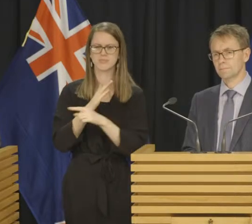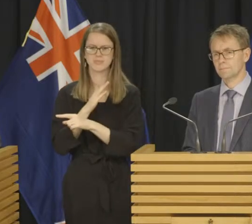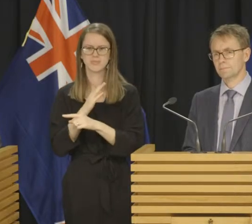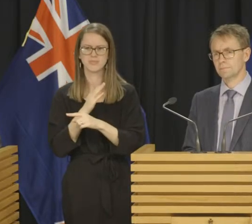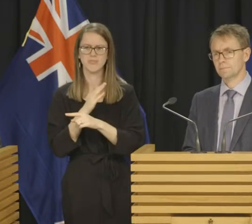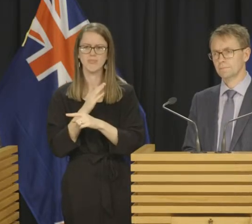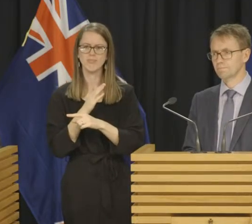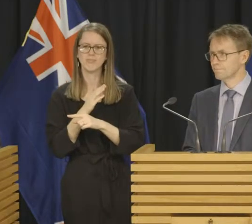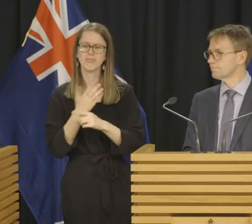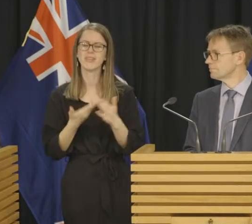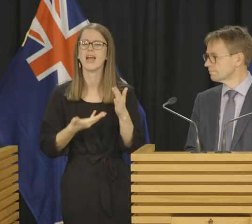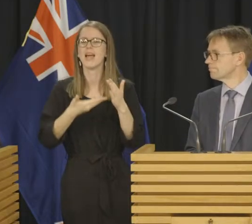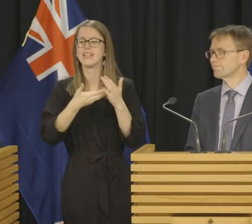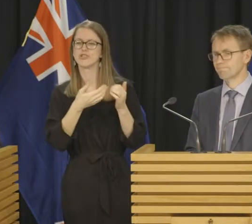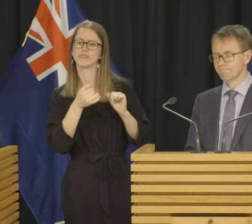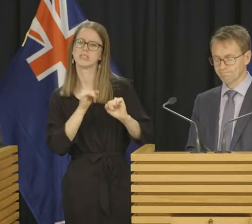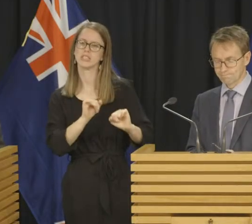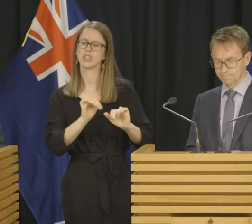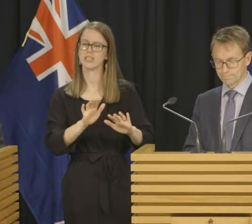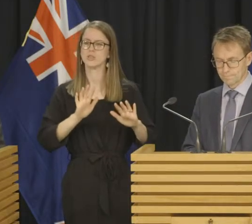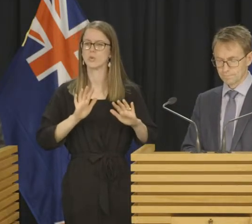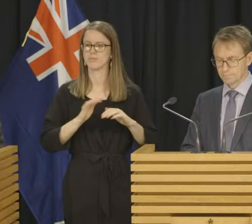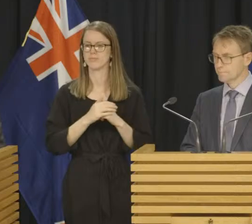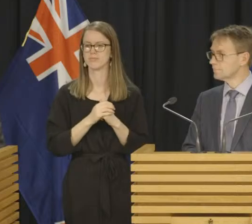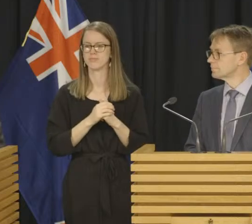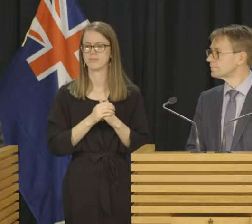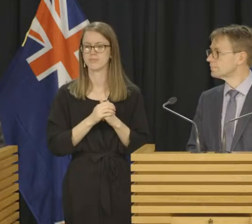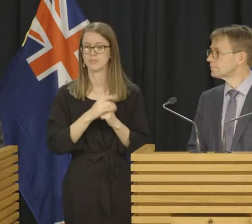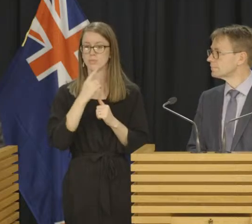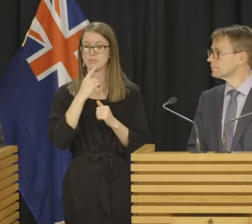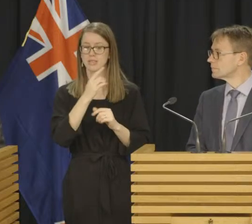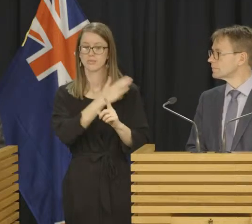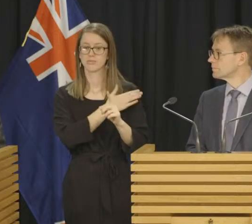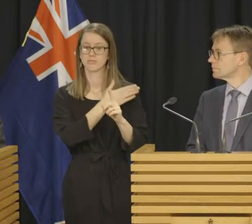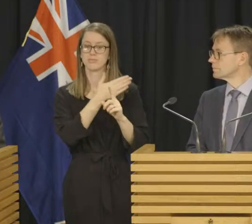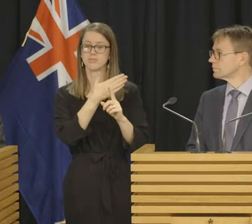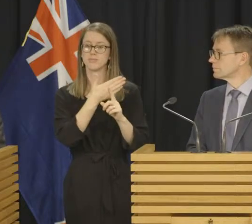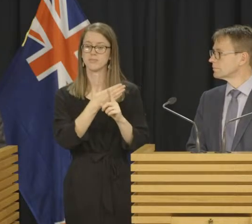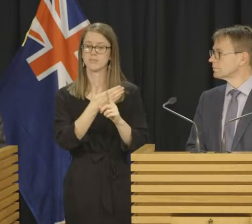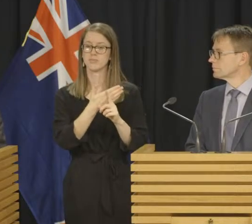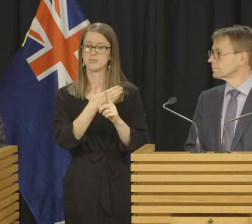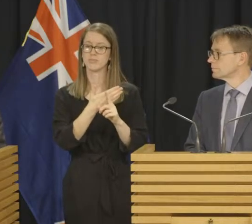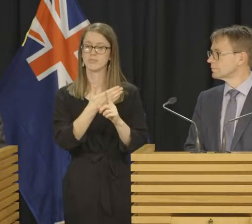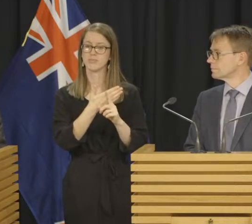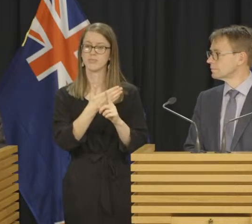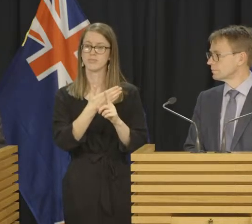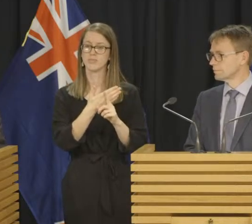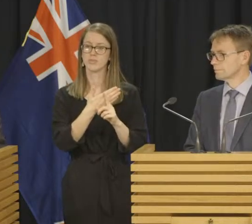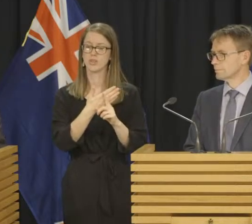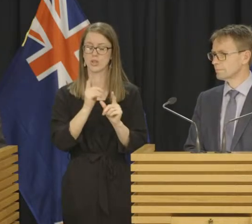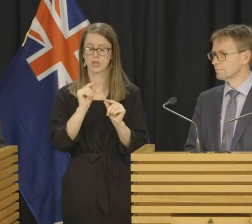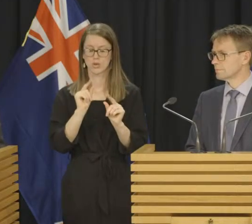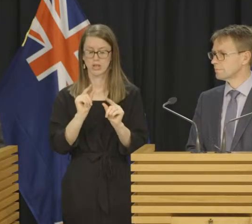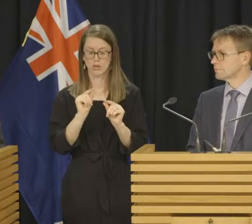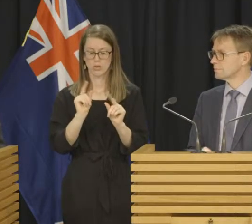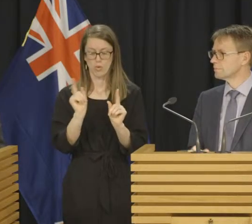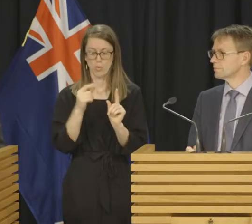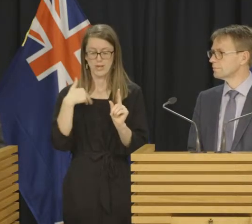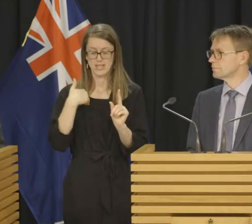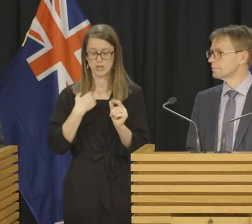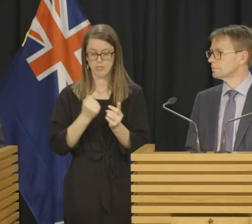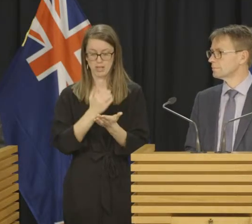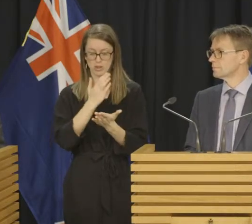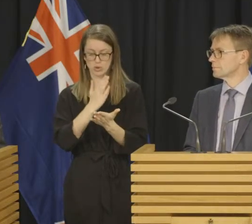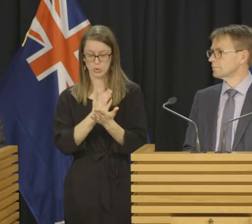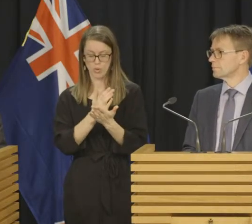to, it's an extra line of defence. So as we've said all along, this is about doing what we need to do to ensure that